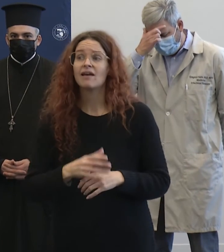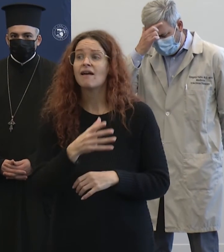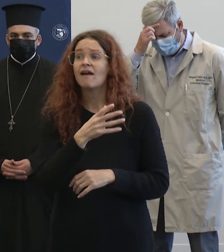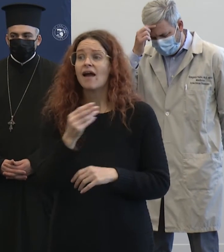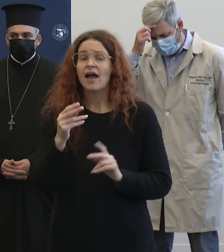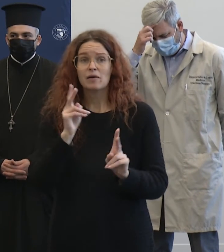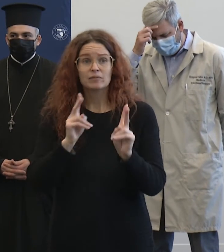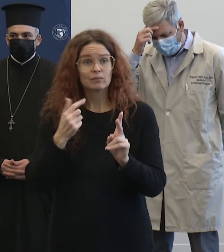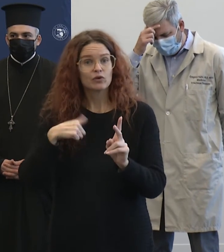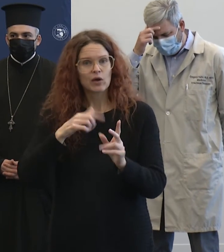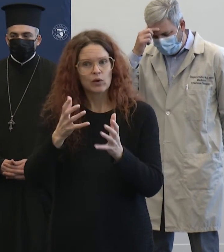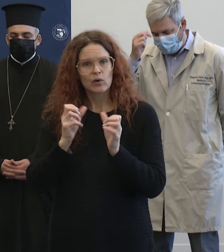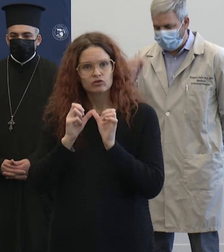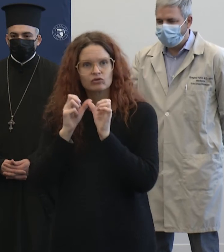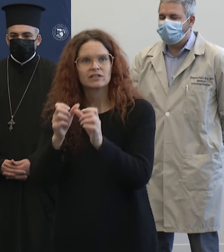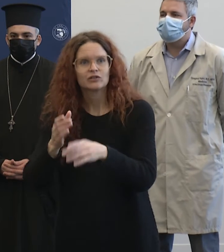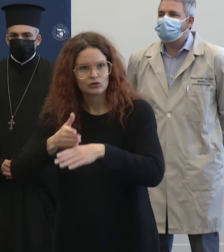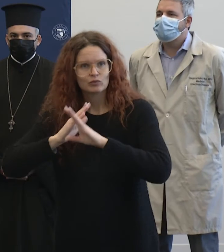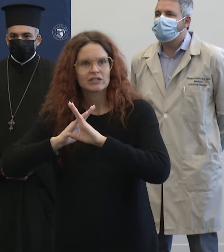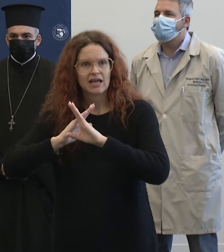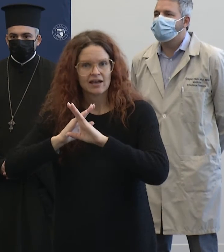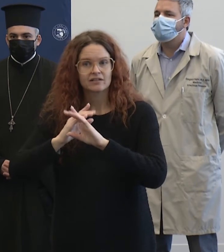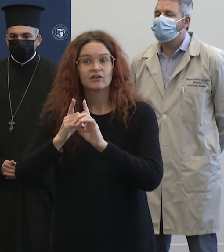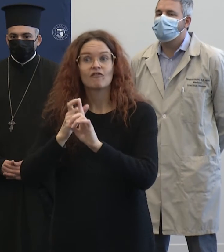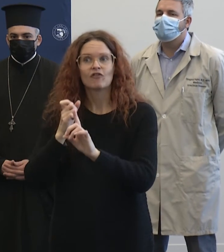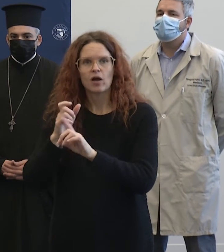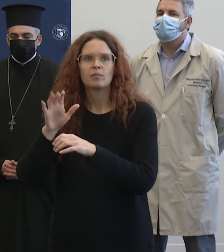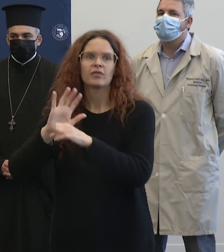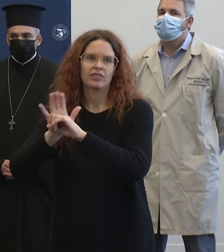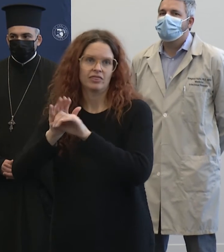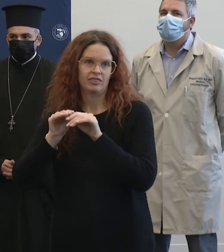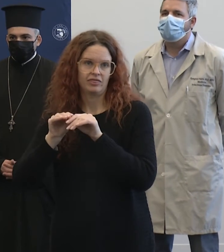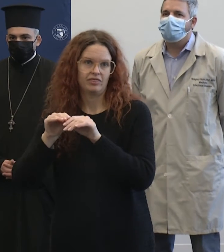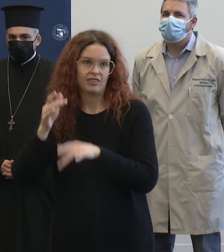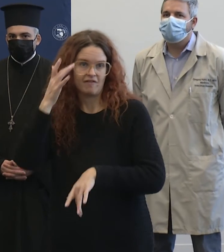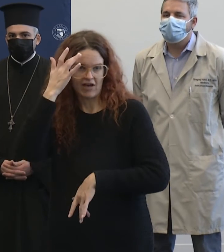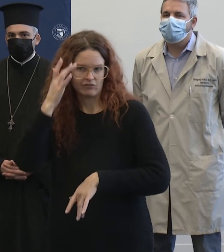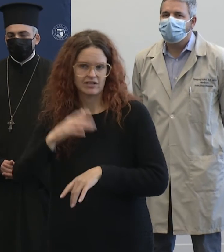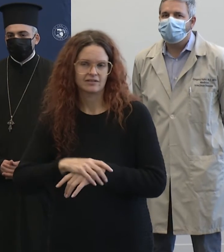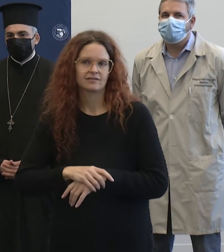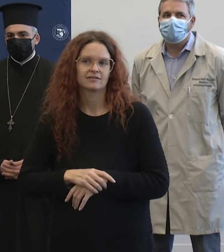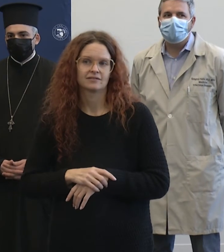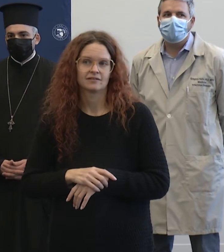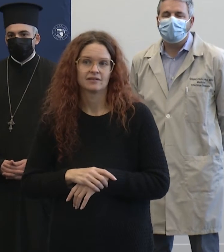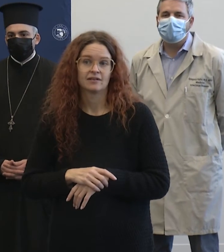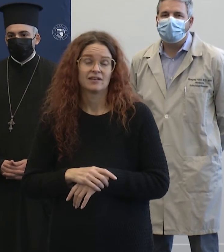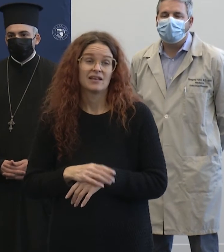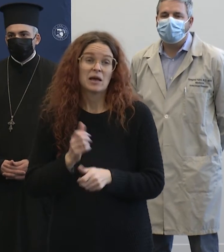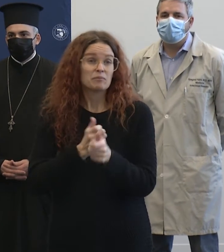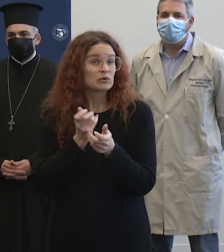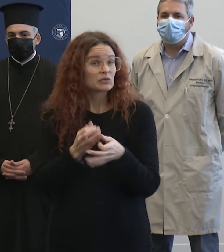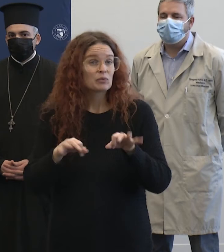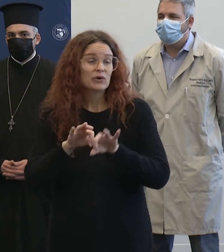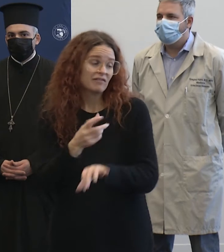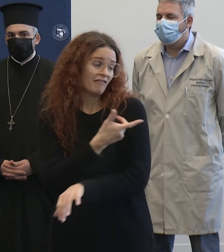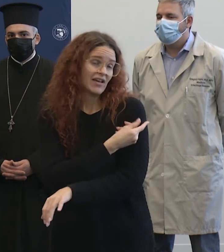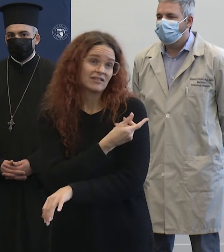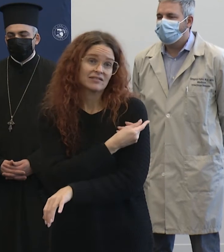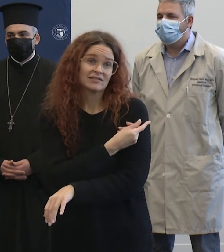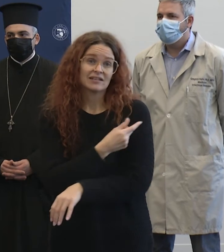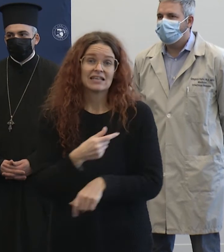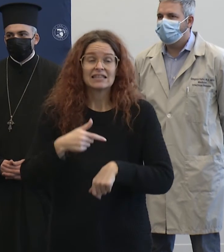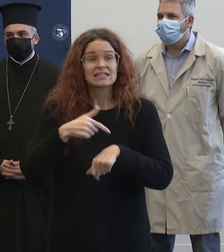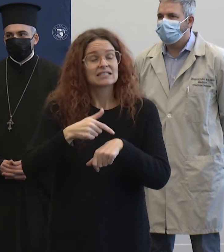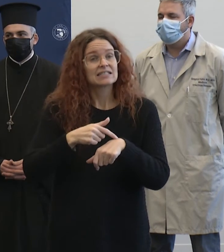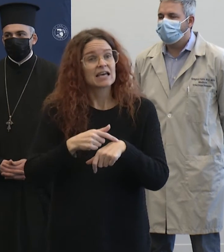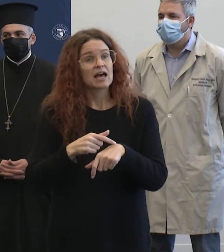that we still want to protect against the virus and what we can do, which is to get vaccinated. It's also a time of light,